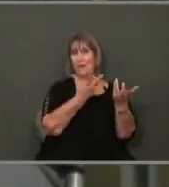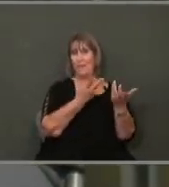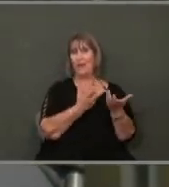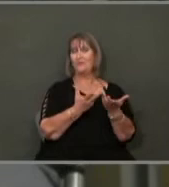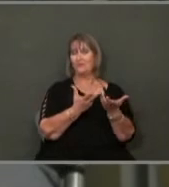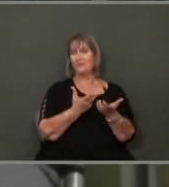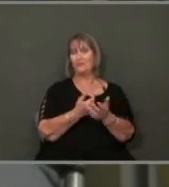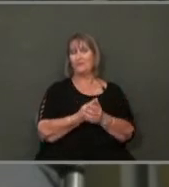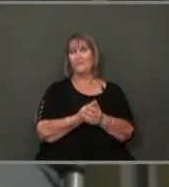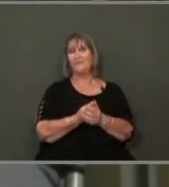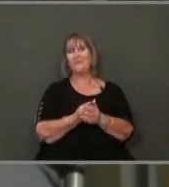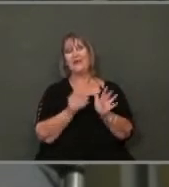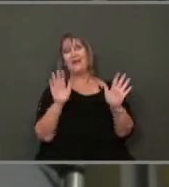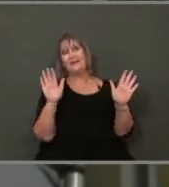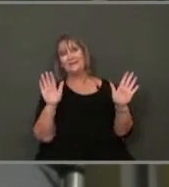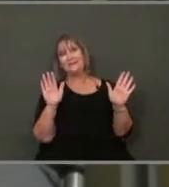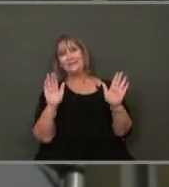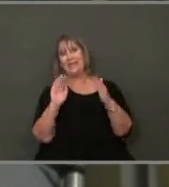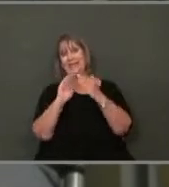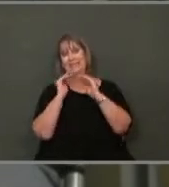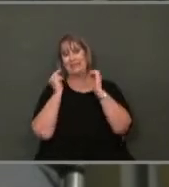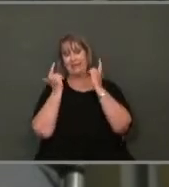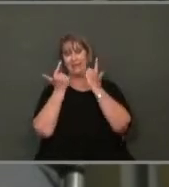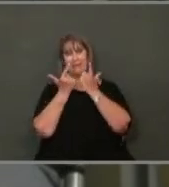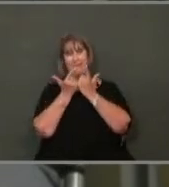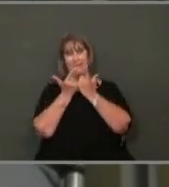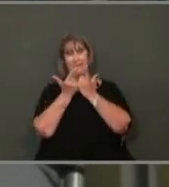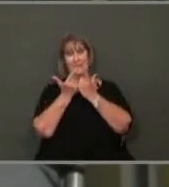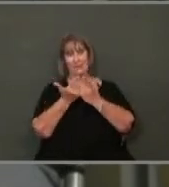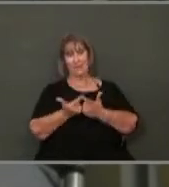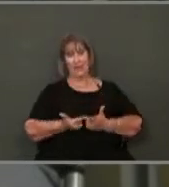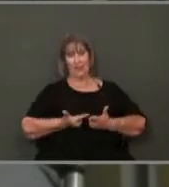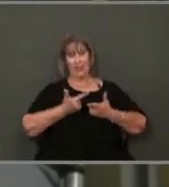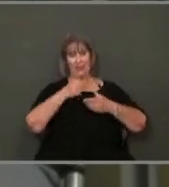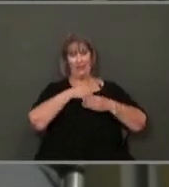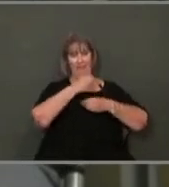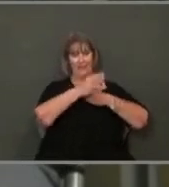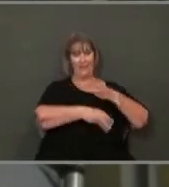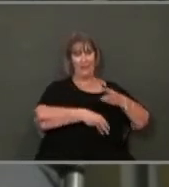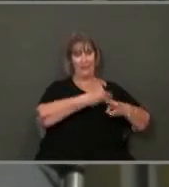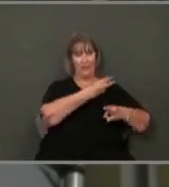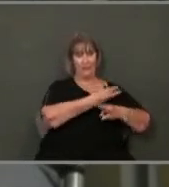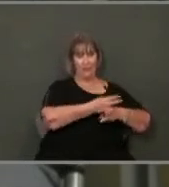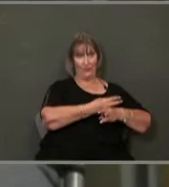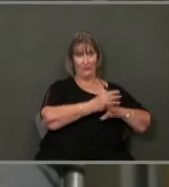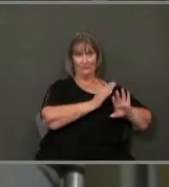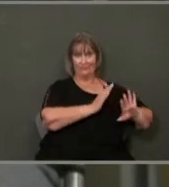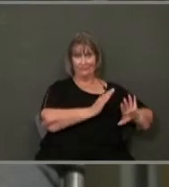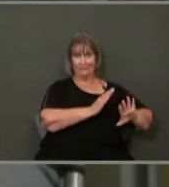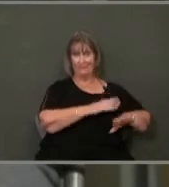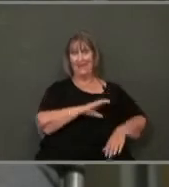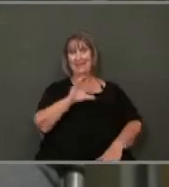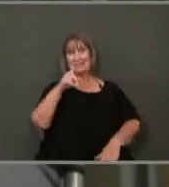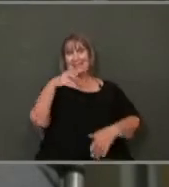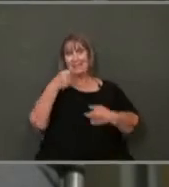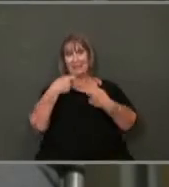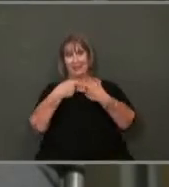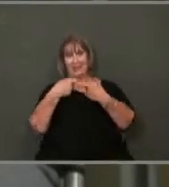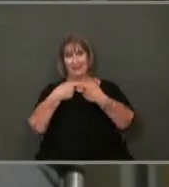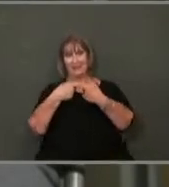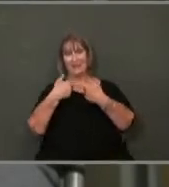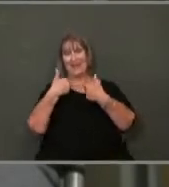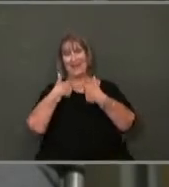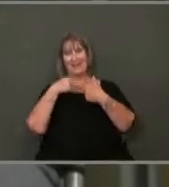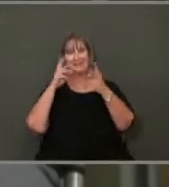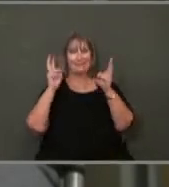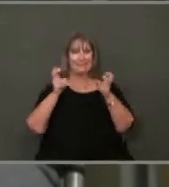this is not a world that the council always lives in, but CPS is governed by a rate utility